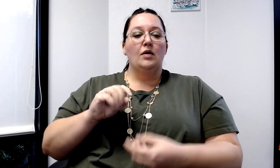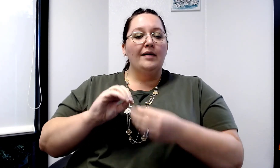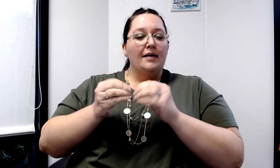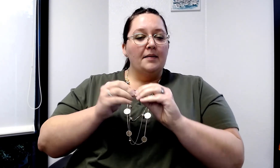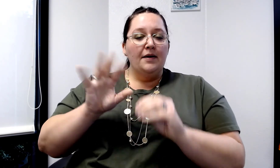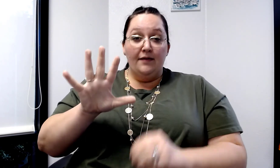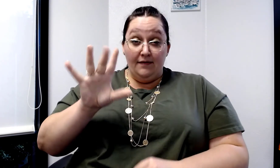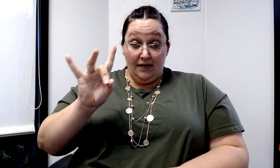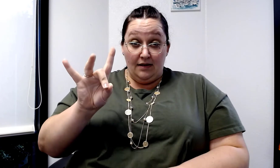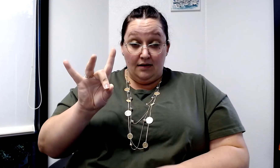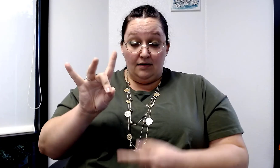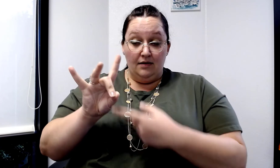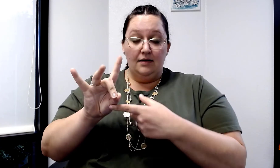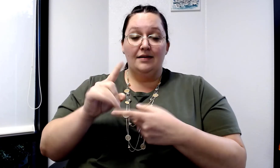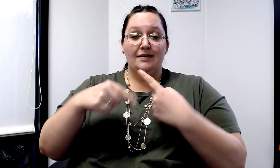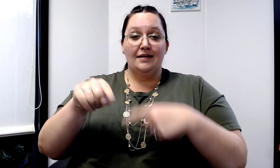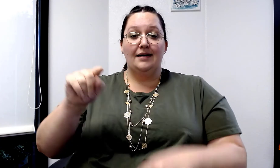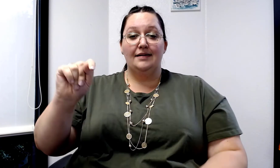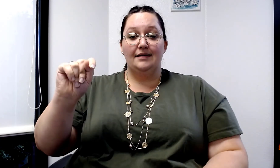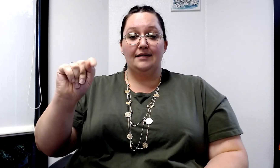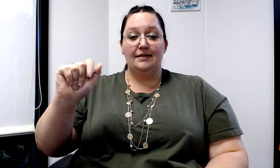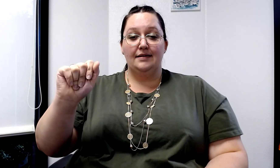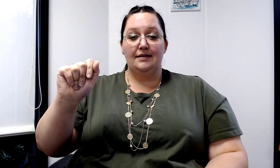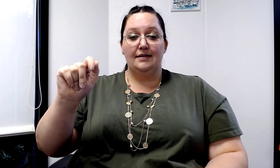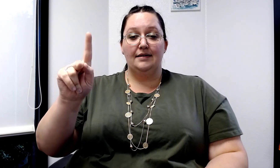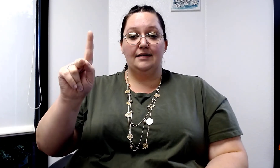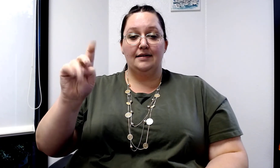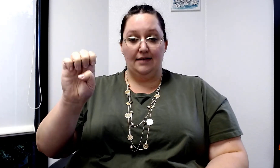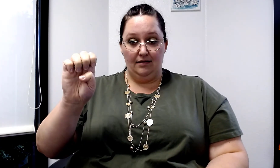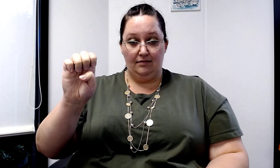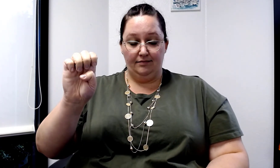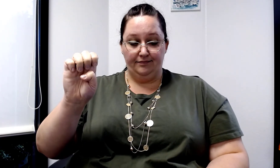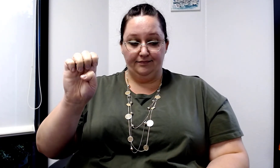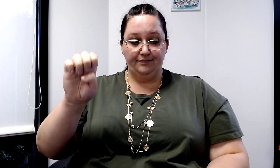to the subject. So for example, 58, the sign take.